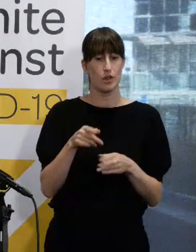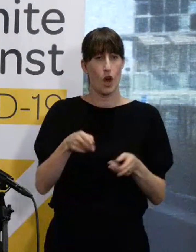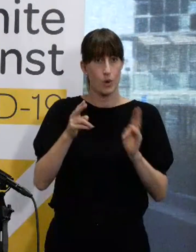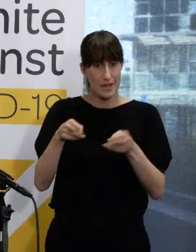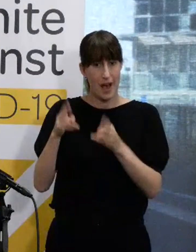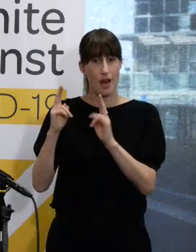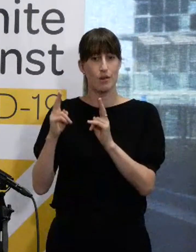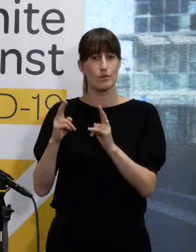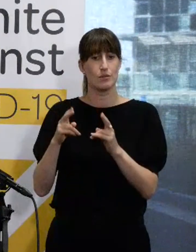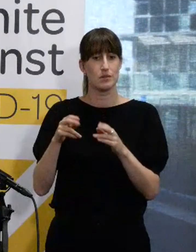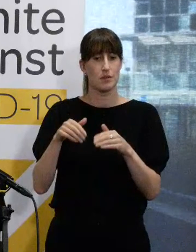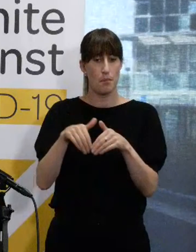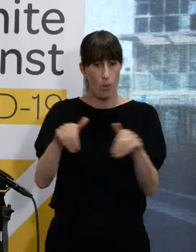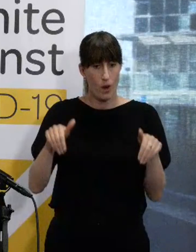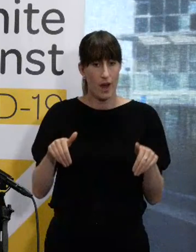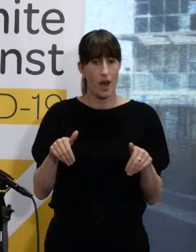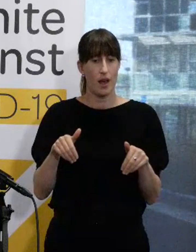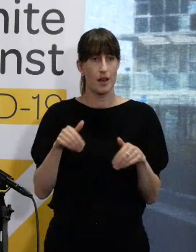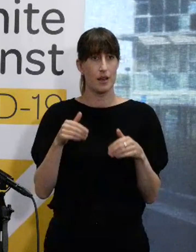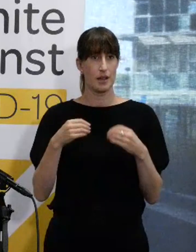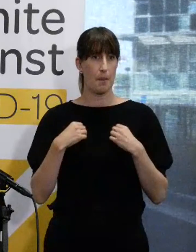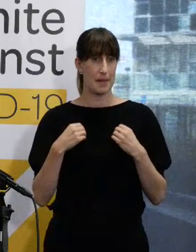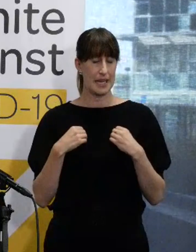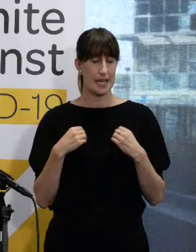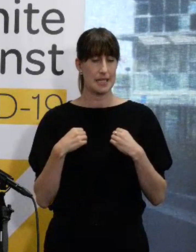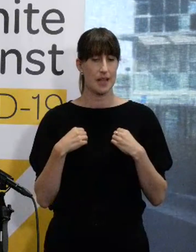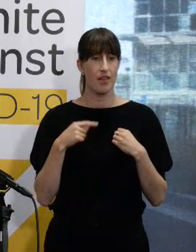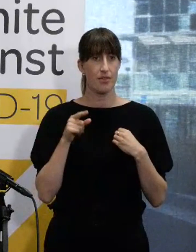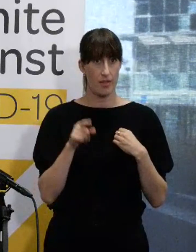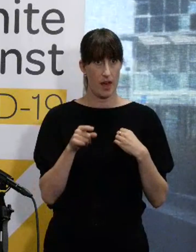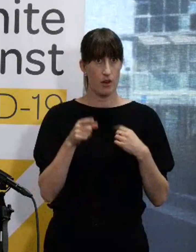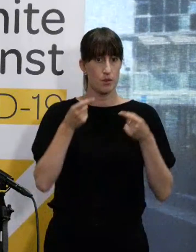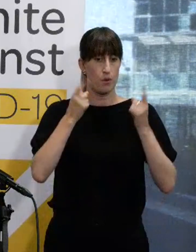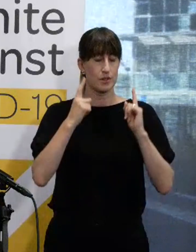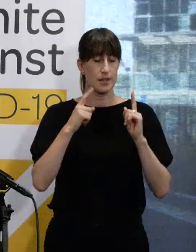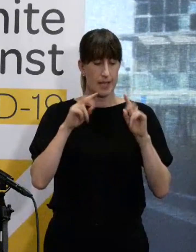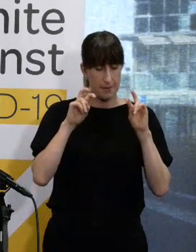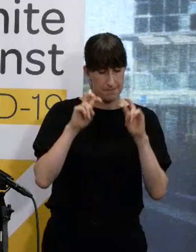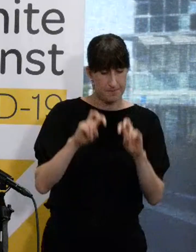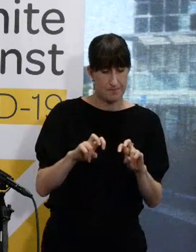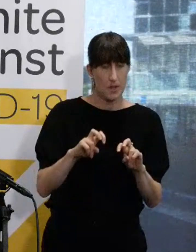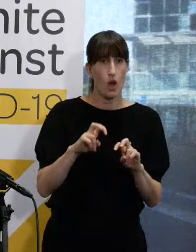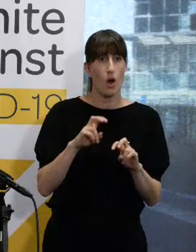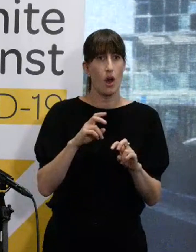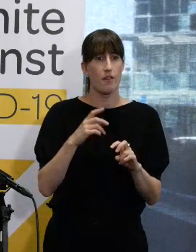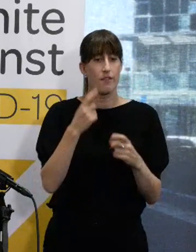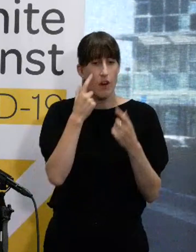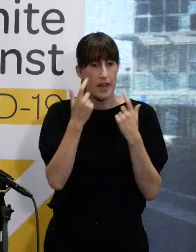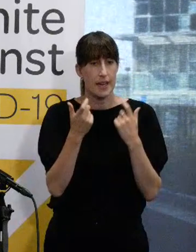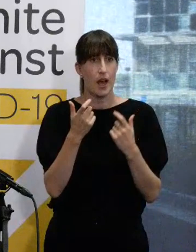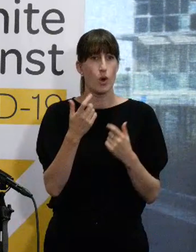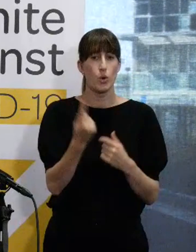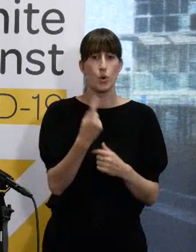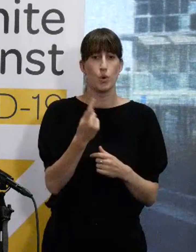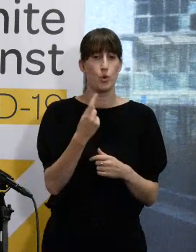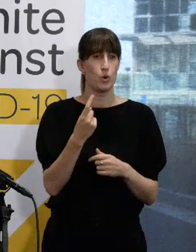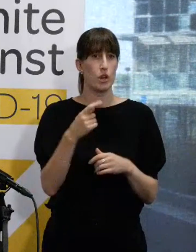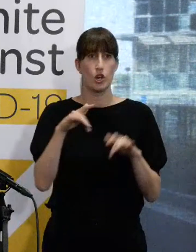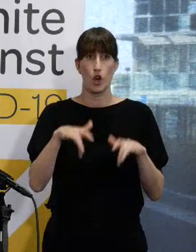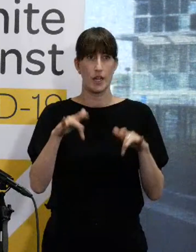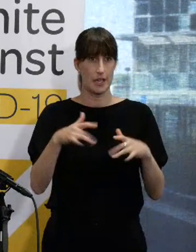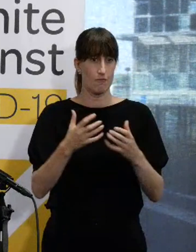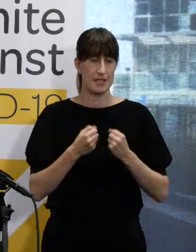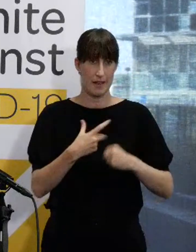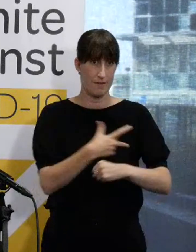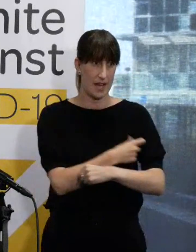been vaccinated and the reasons for that. And those who, for medical or other reasons, or who simply won't be vaccinated